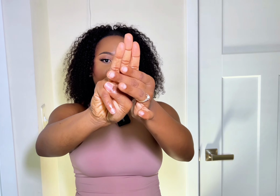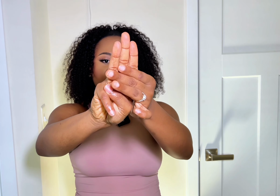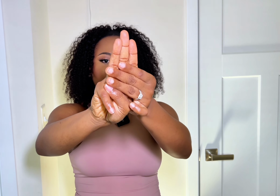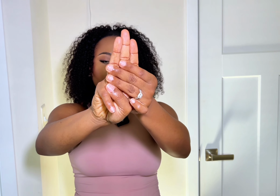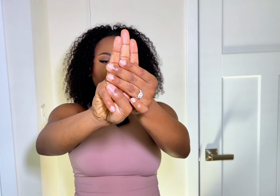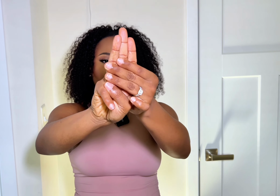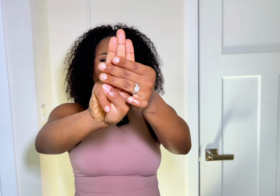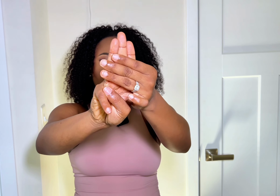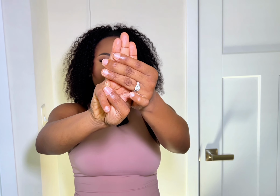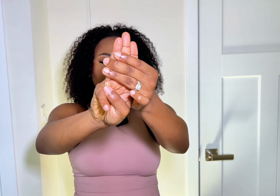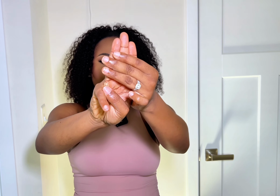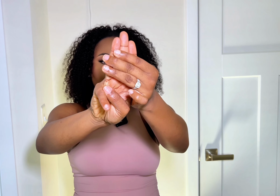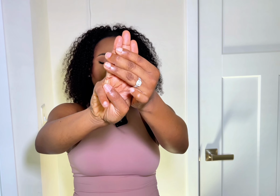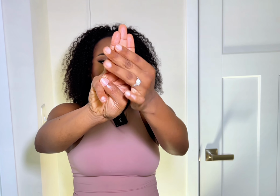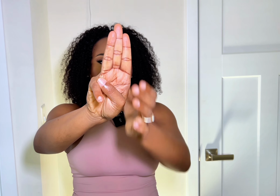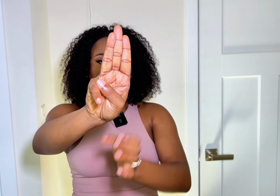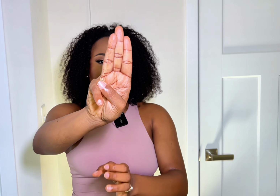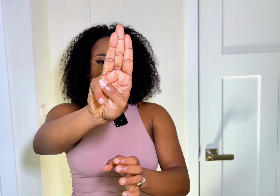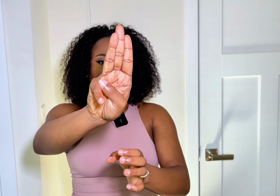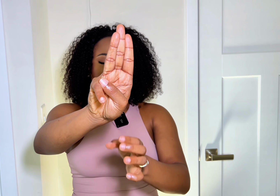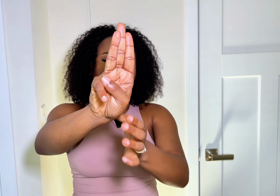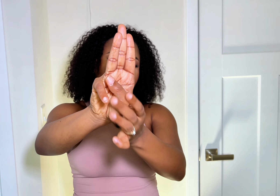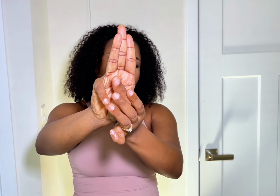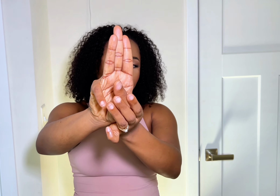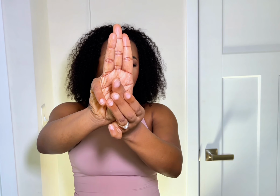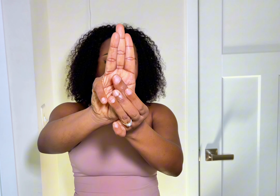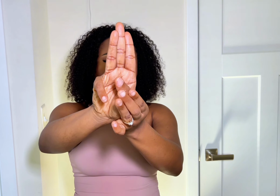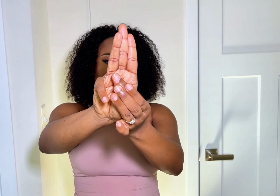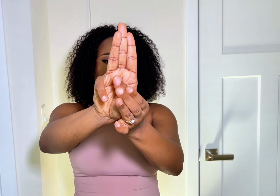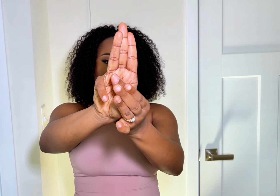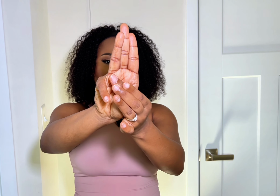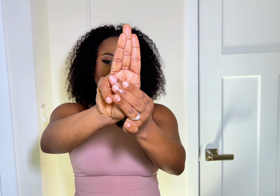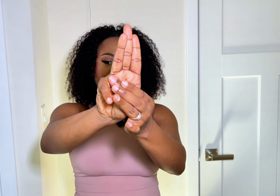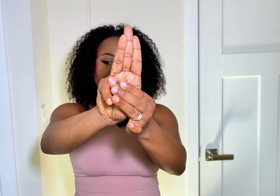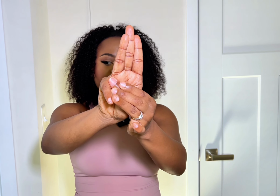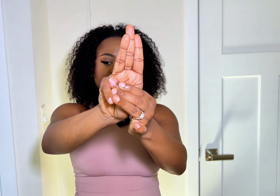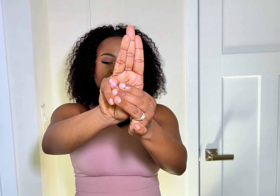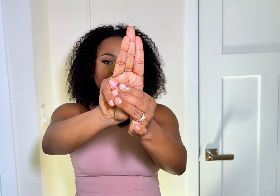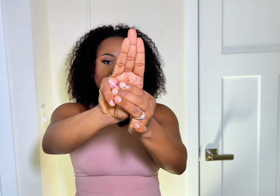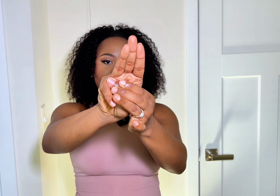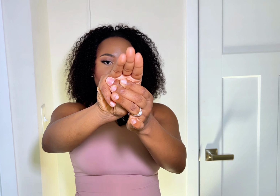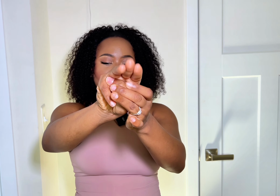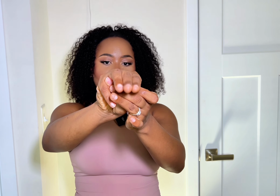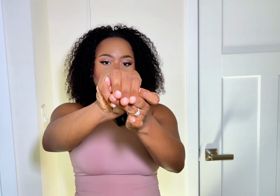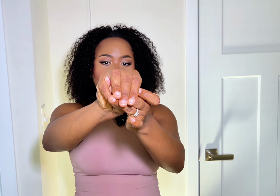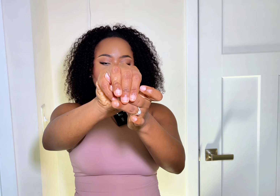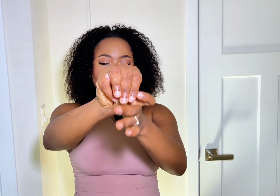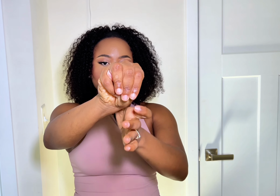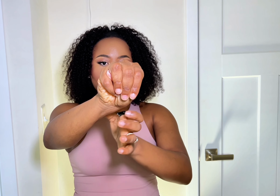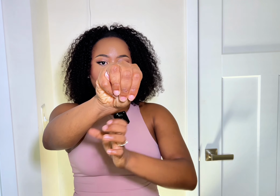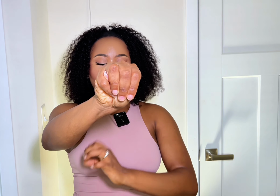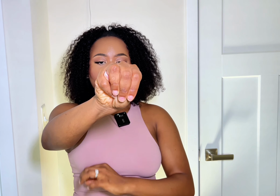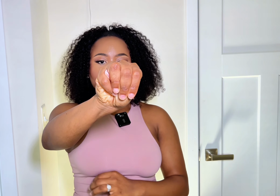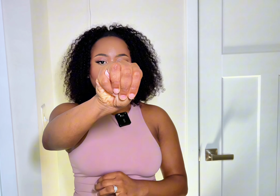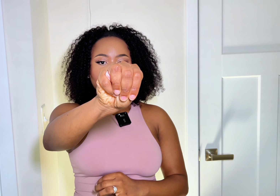have your three middle fingers like this. Have your thumb inside and you close your thumb with your three